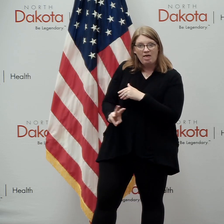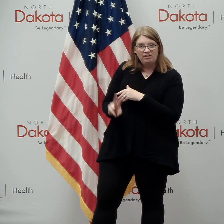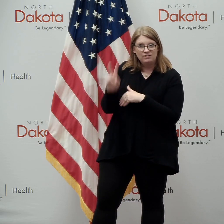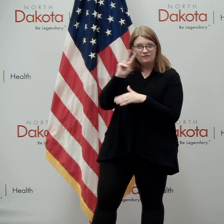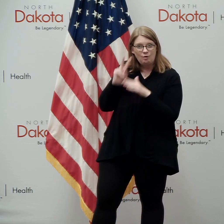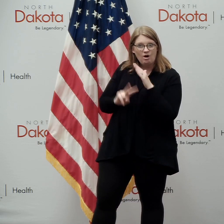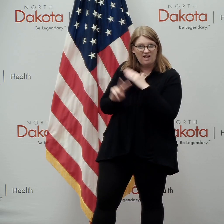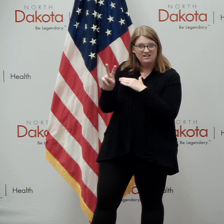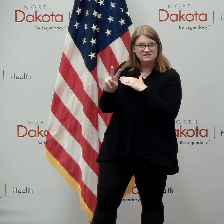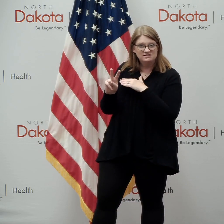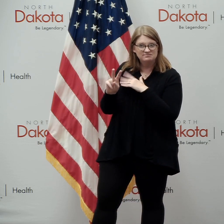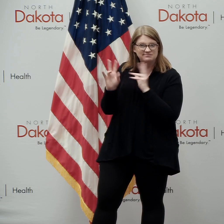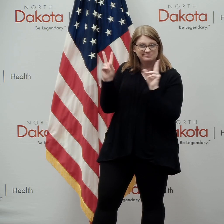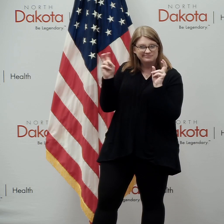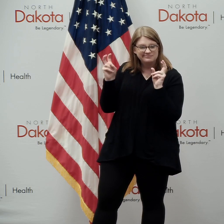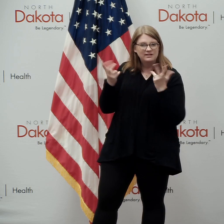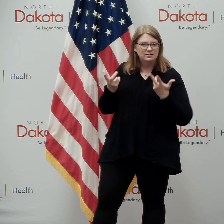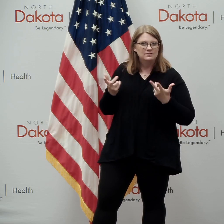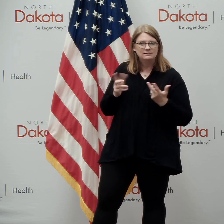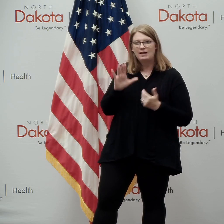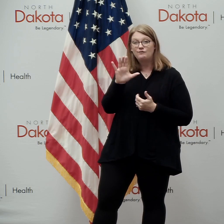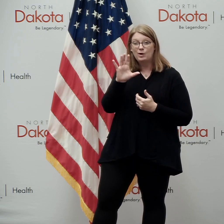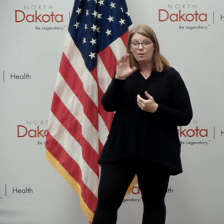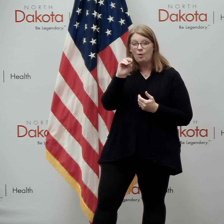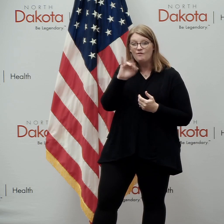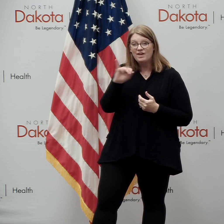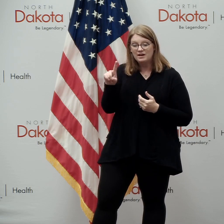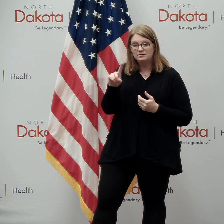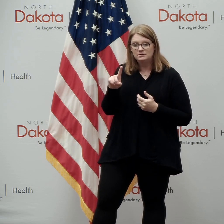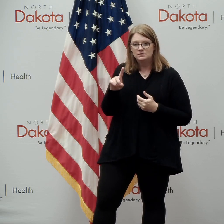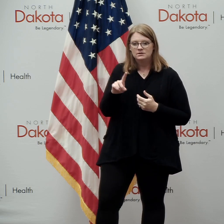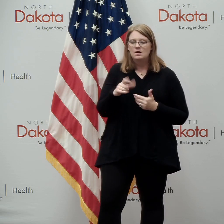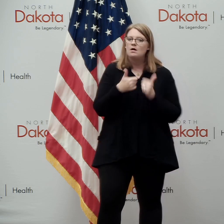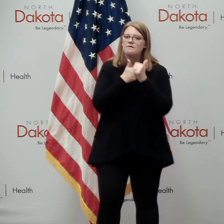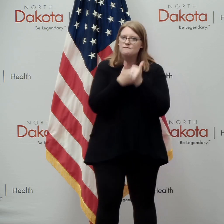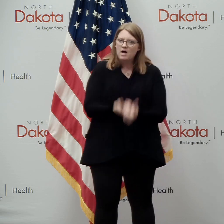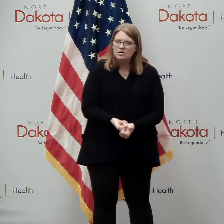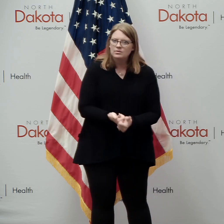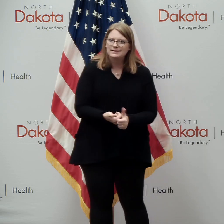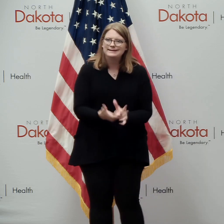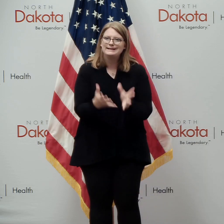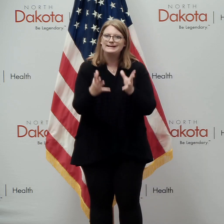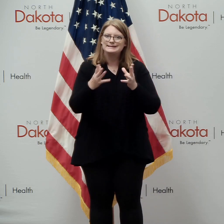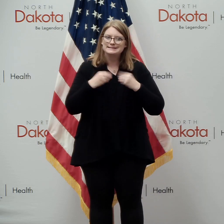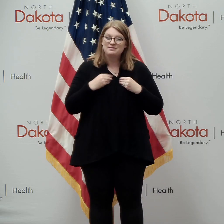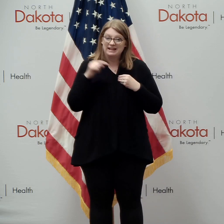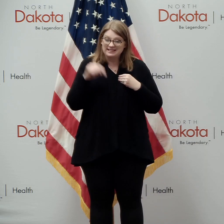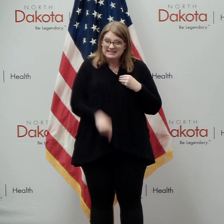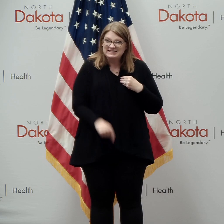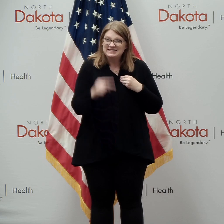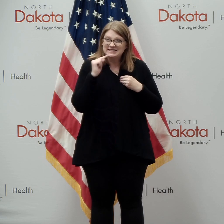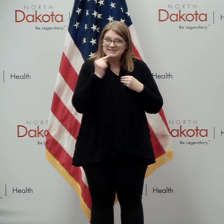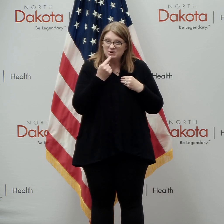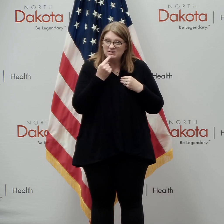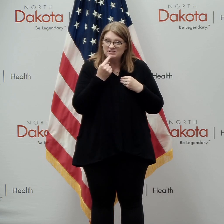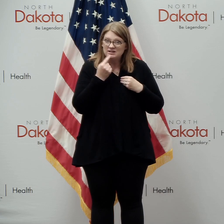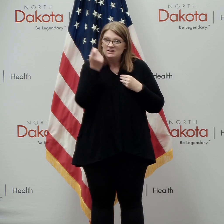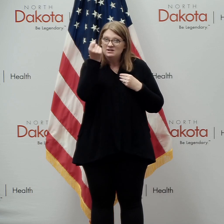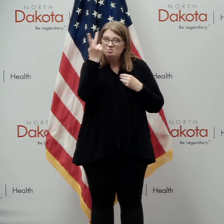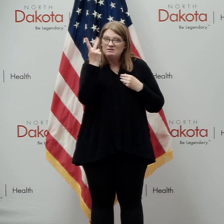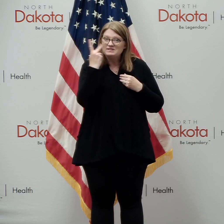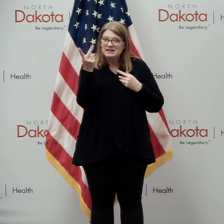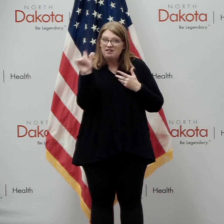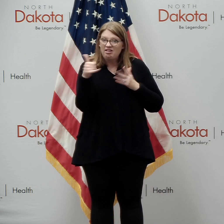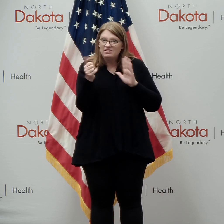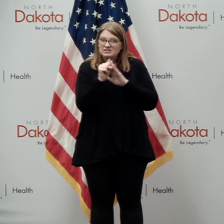COVID weather forecast, if we will, we just put out there. Take it seriously because we've seen these trends in other states and where they led to, and it's